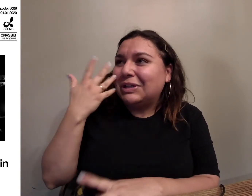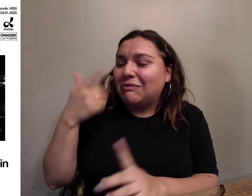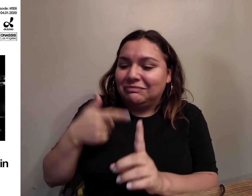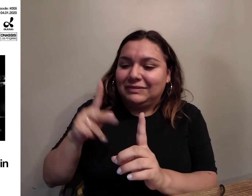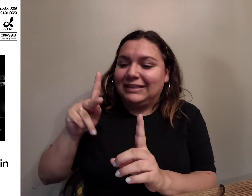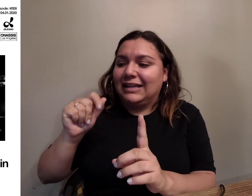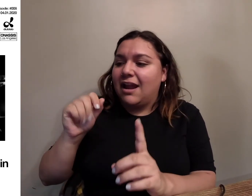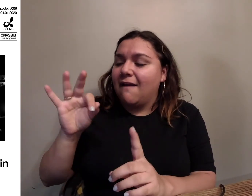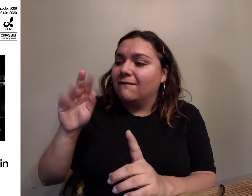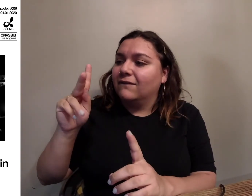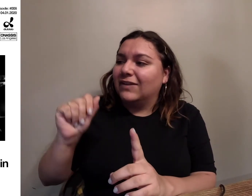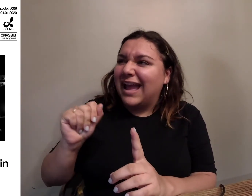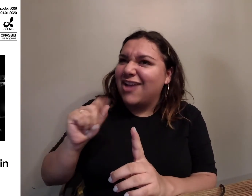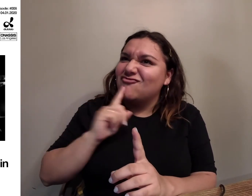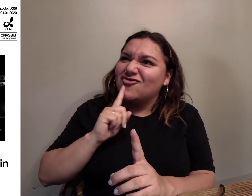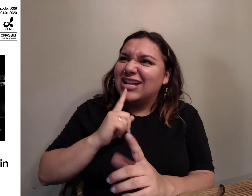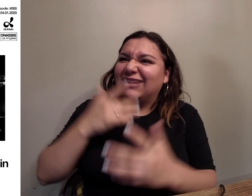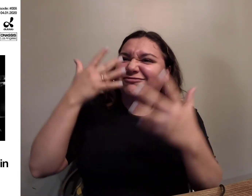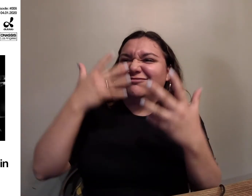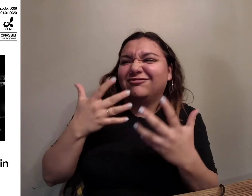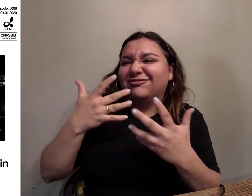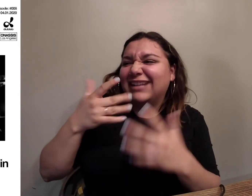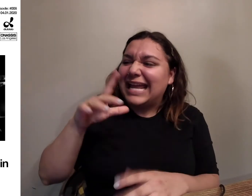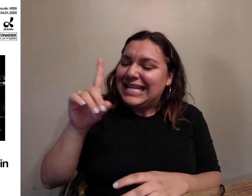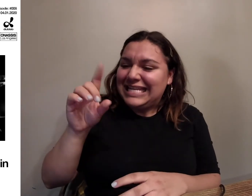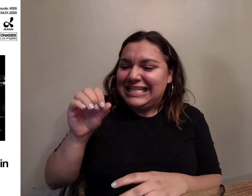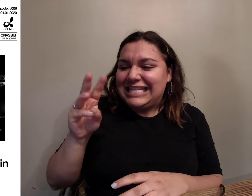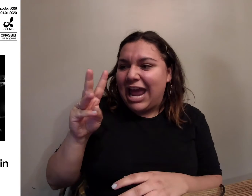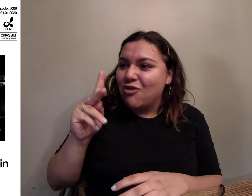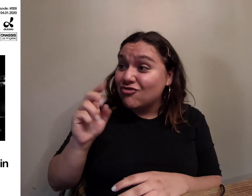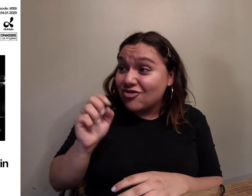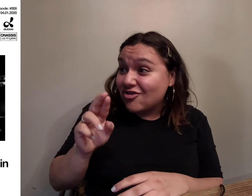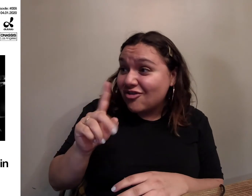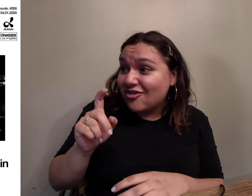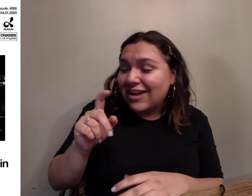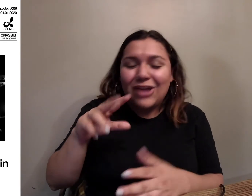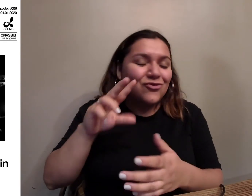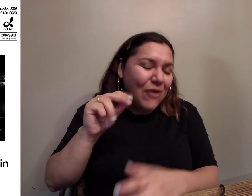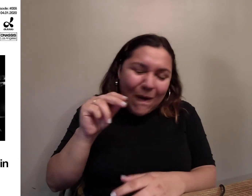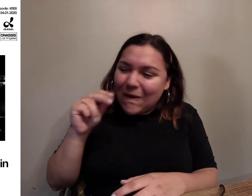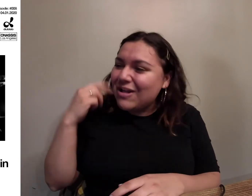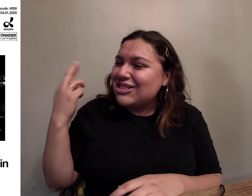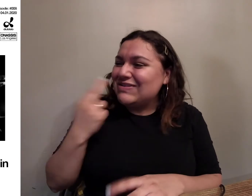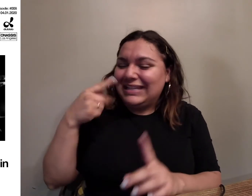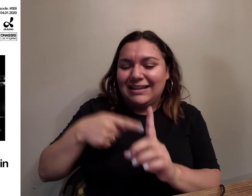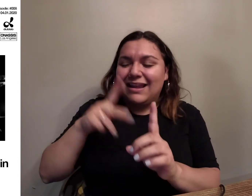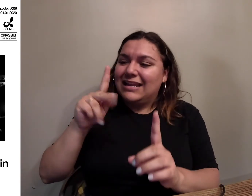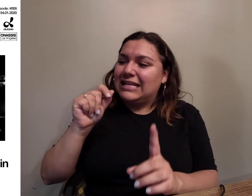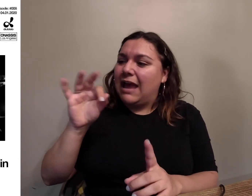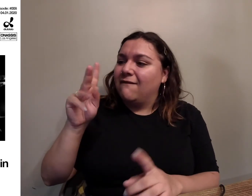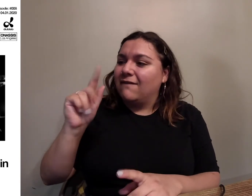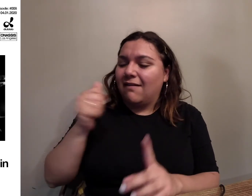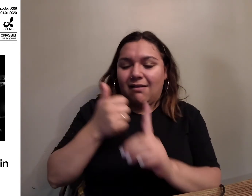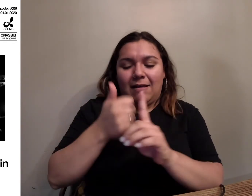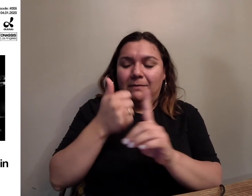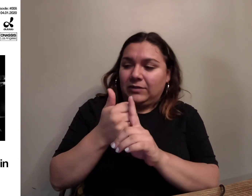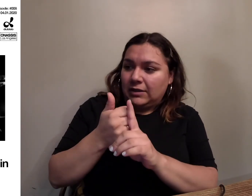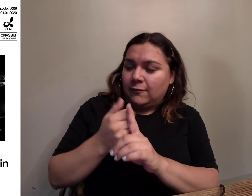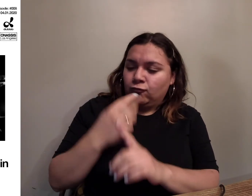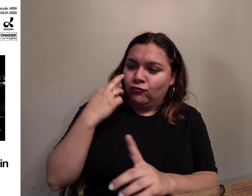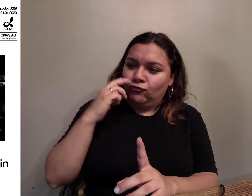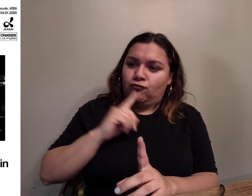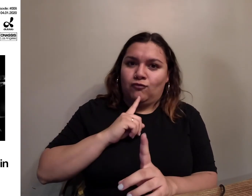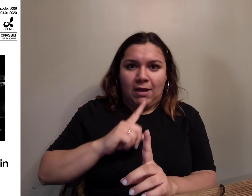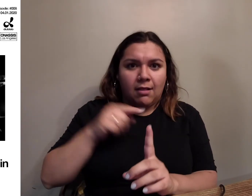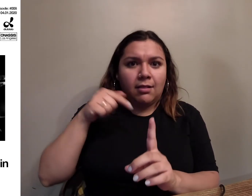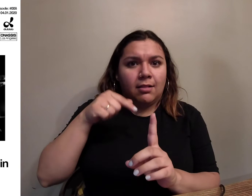a bit of a downer? Does that make Kafka? No, on the contrary, that's what makes Kafka realistic in the